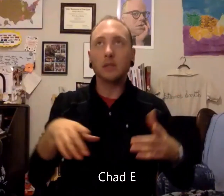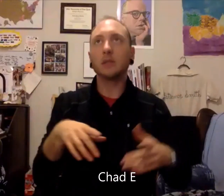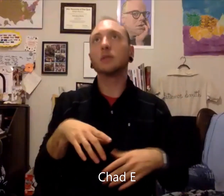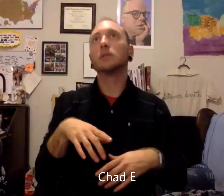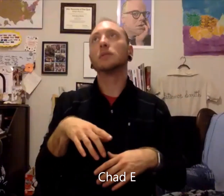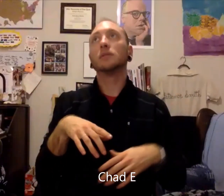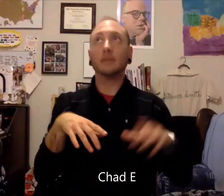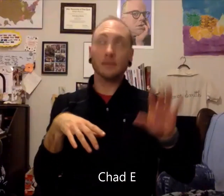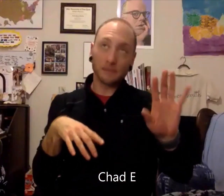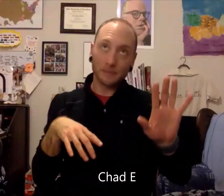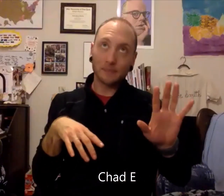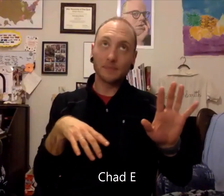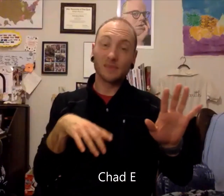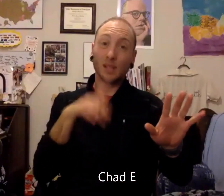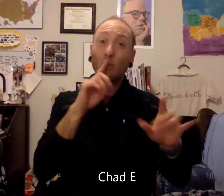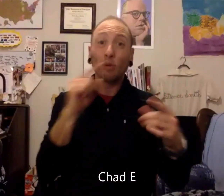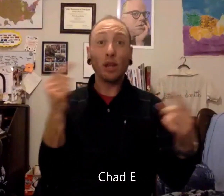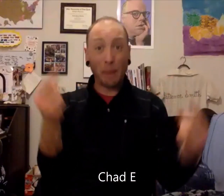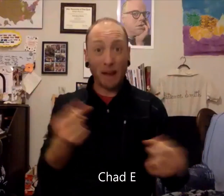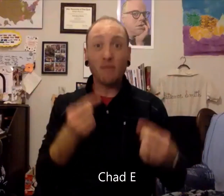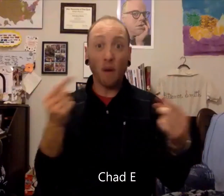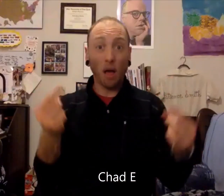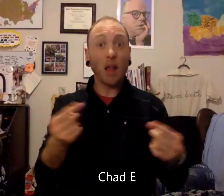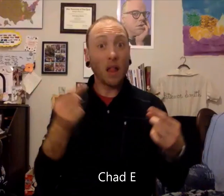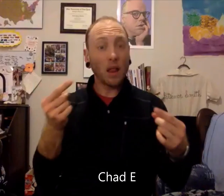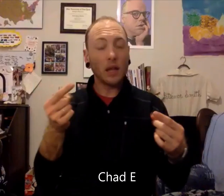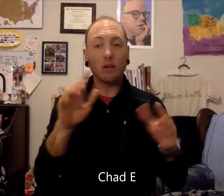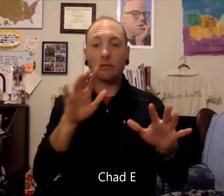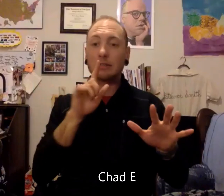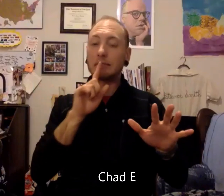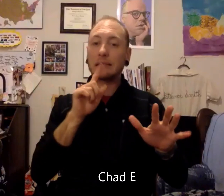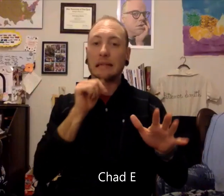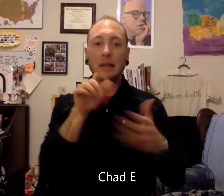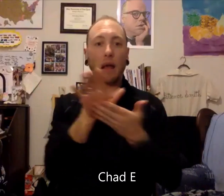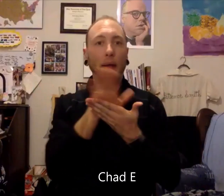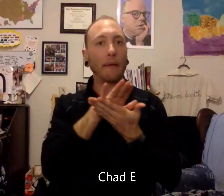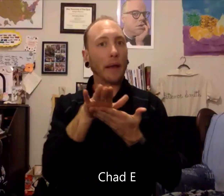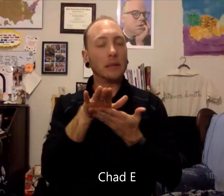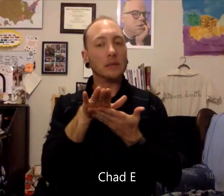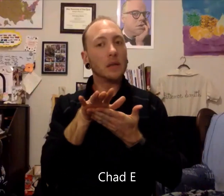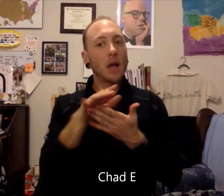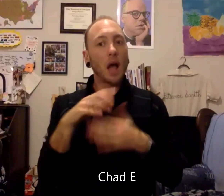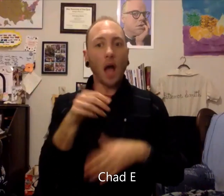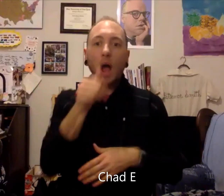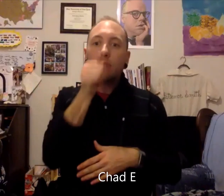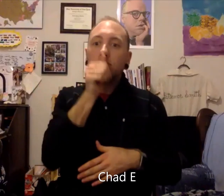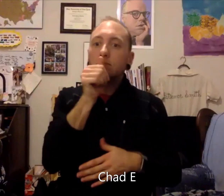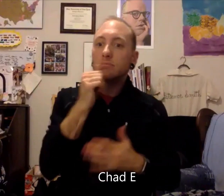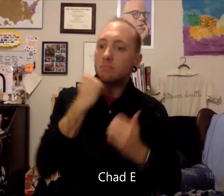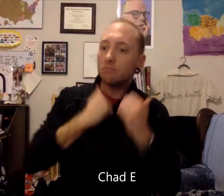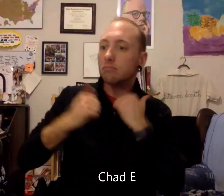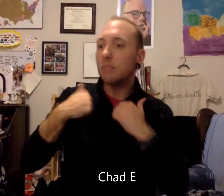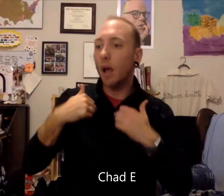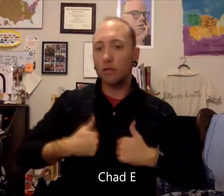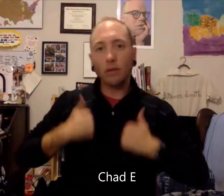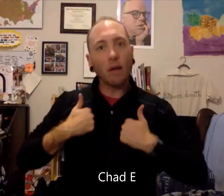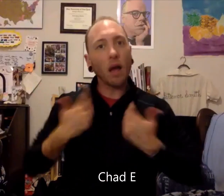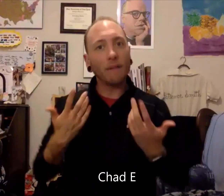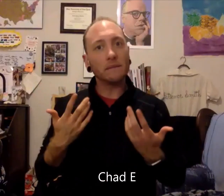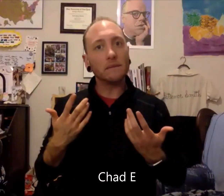really painful, messy experience, but I got through it. And, today I'm getting kind of close on